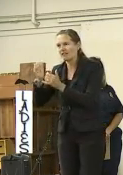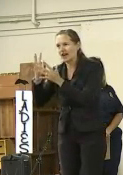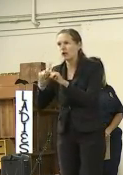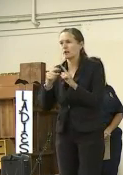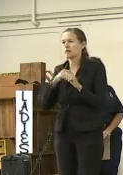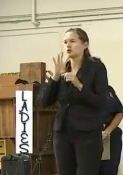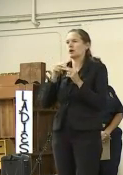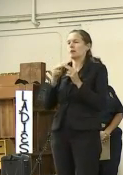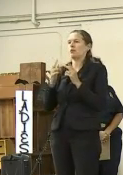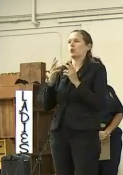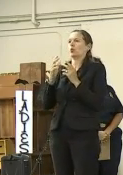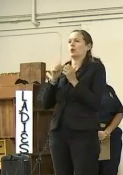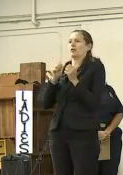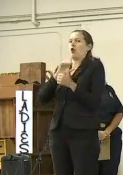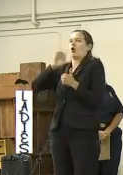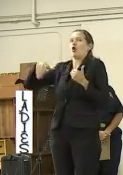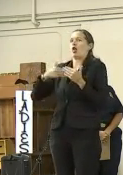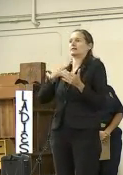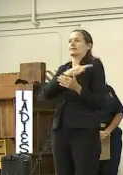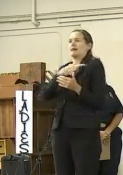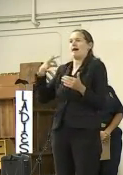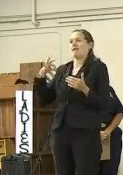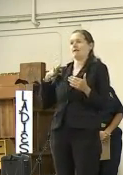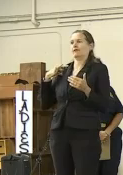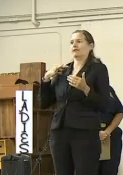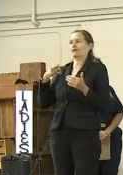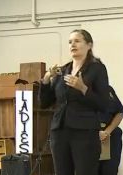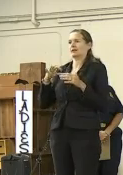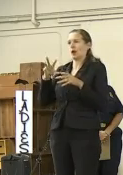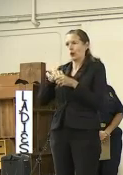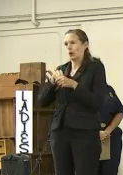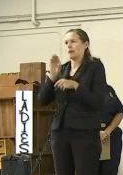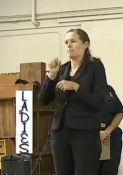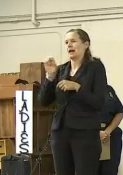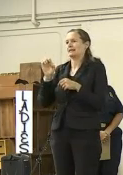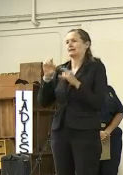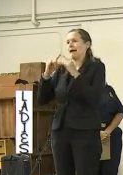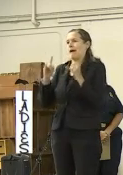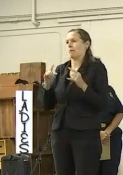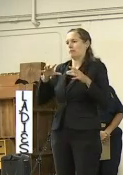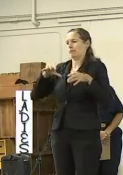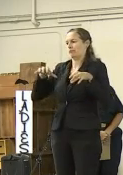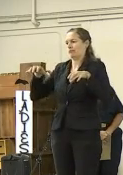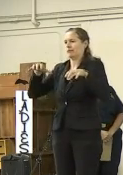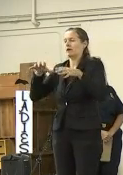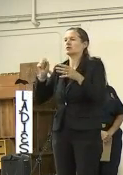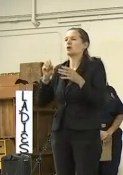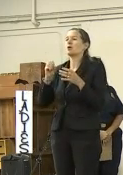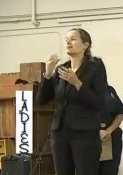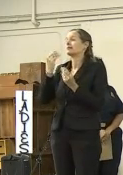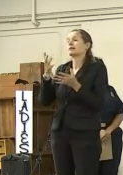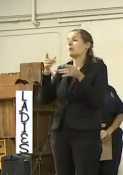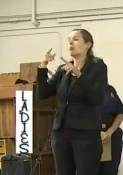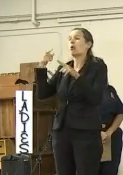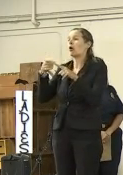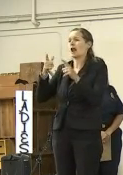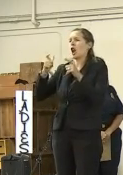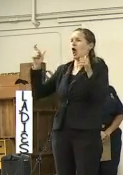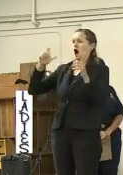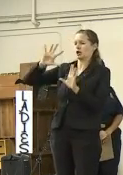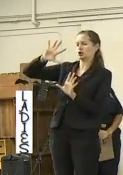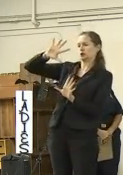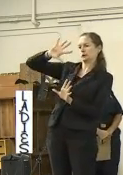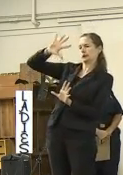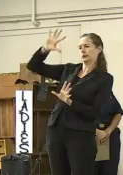me with all the staff that we have here at the base camp. So just a little bit of perspective, it is a very large incident with a lot of